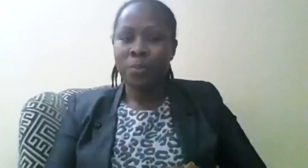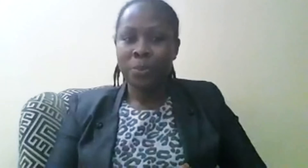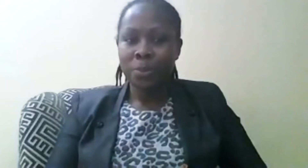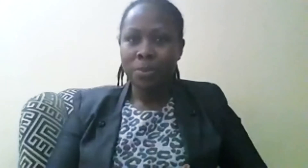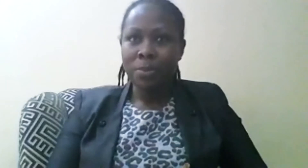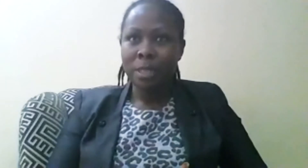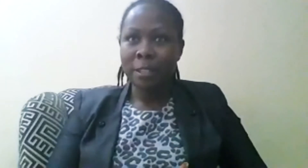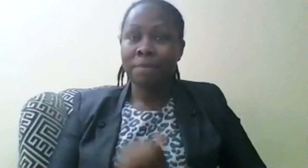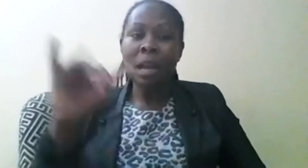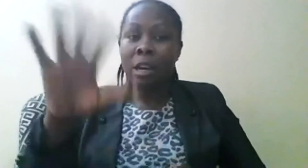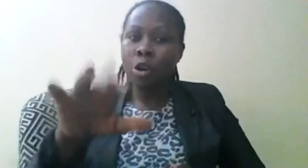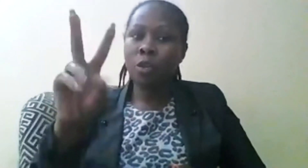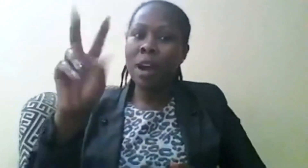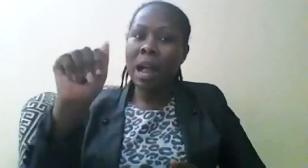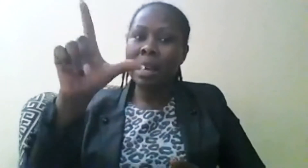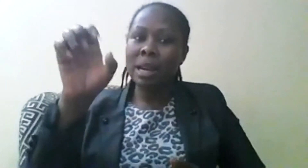fully in politics?